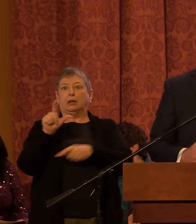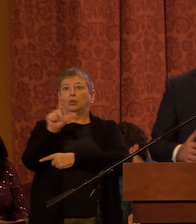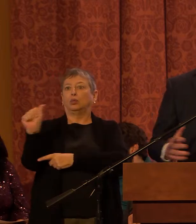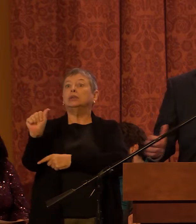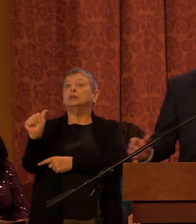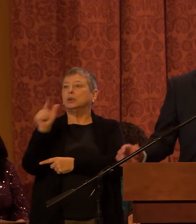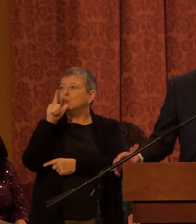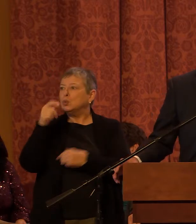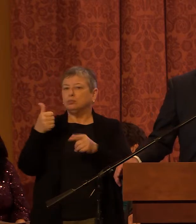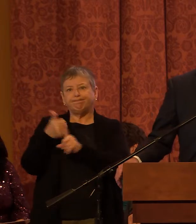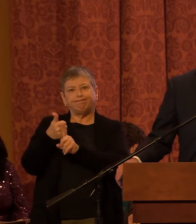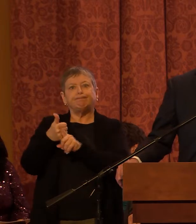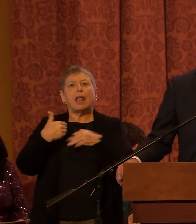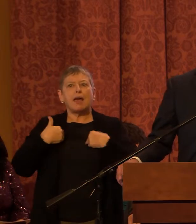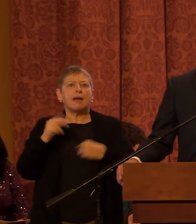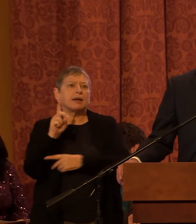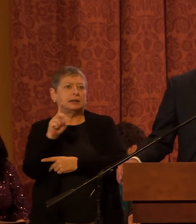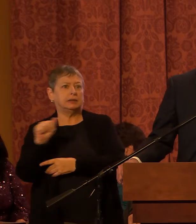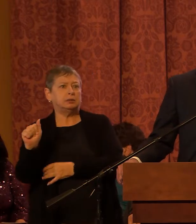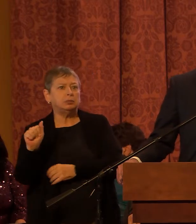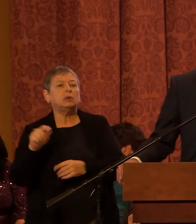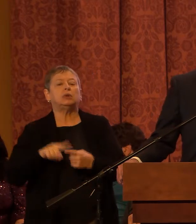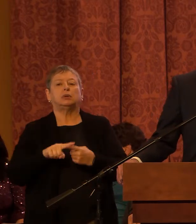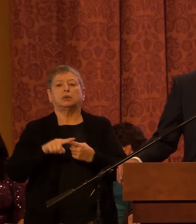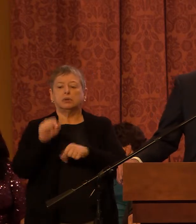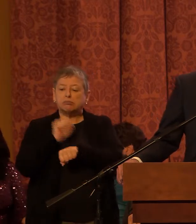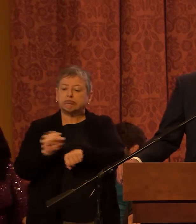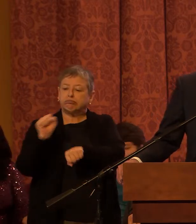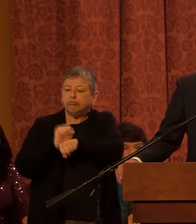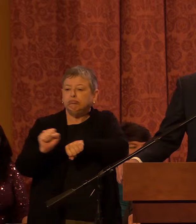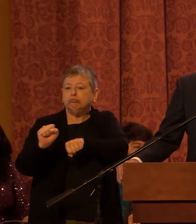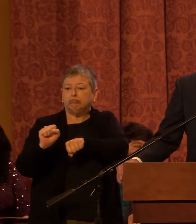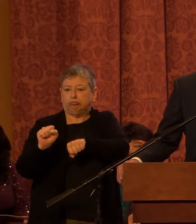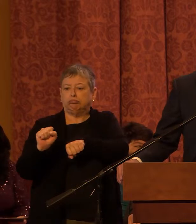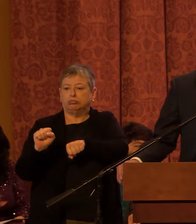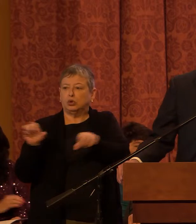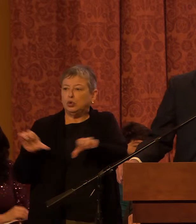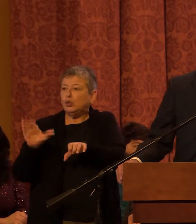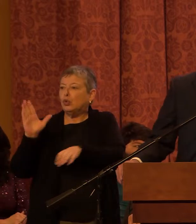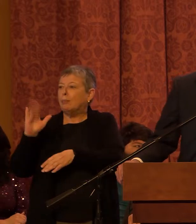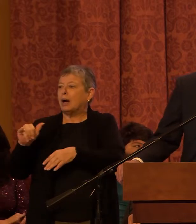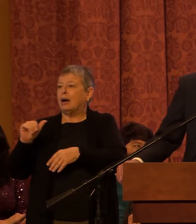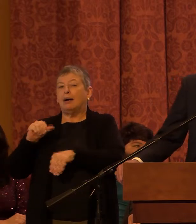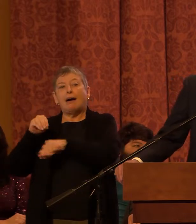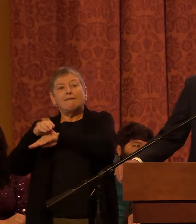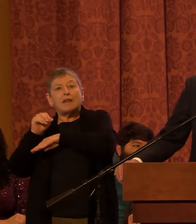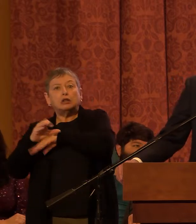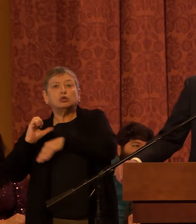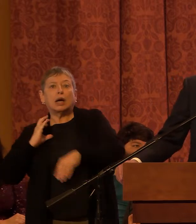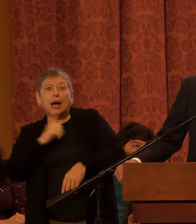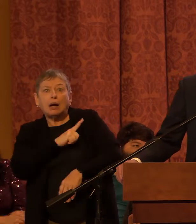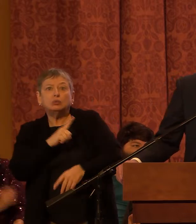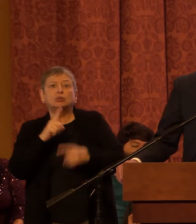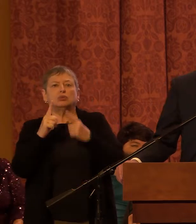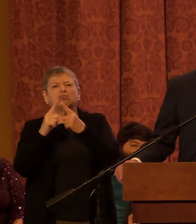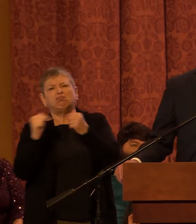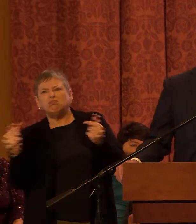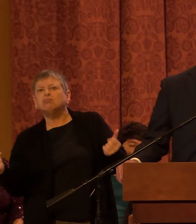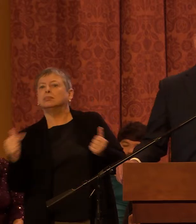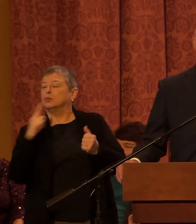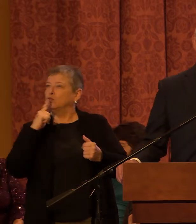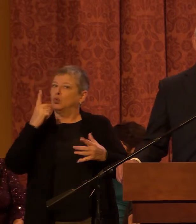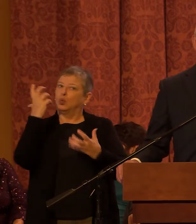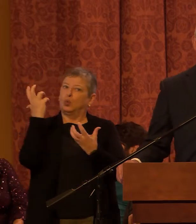who have disabilities, and the work being done by the advisory council and so forth, it is